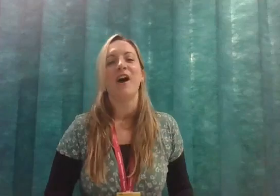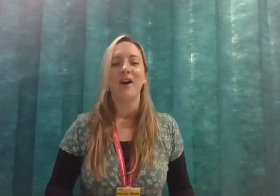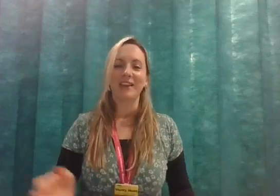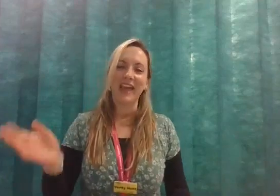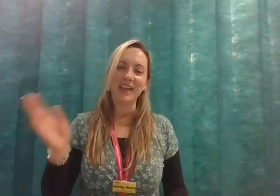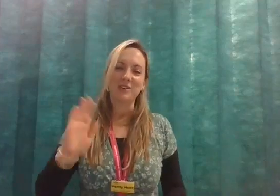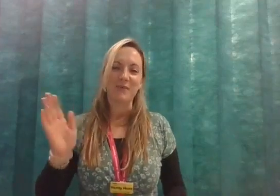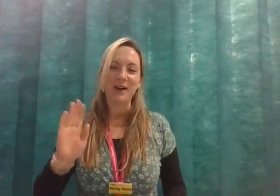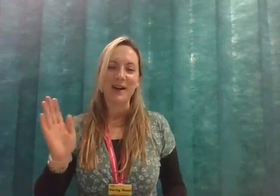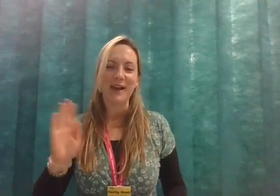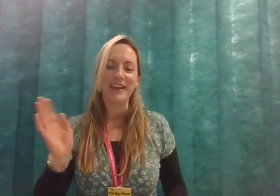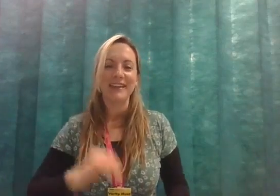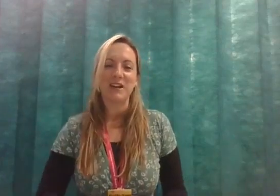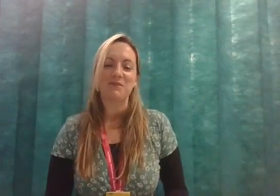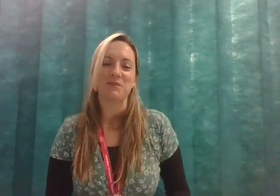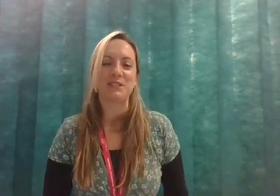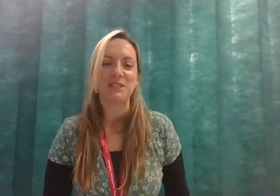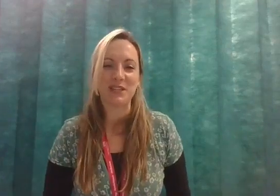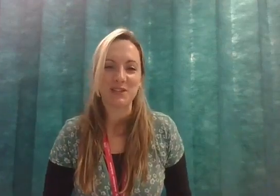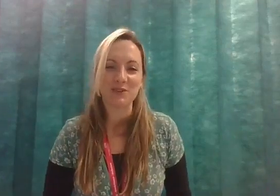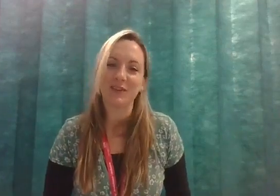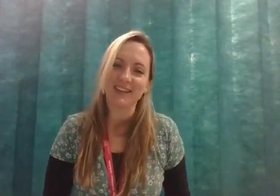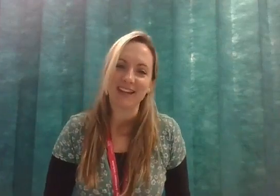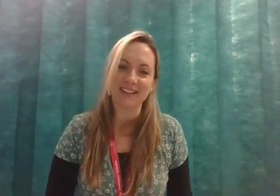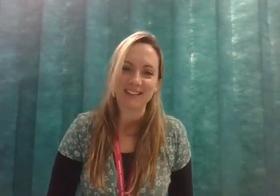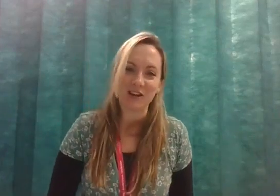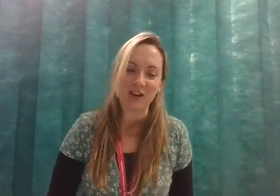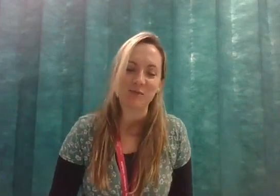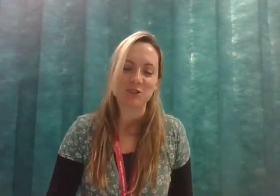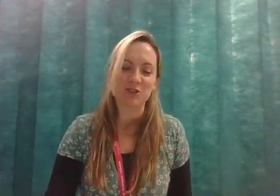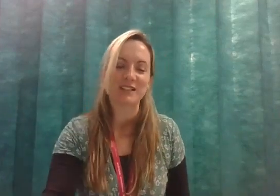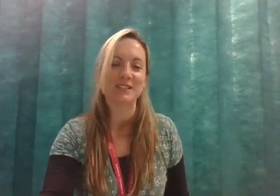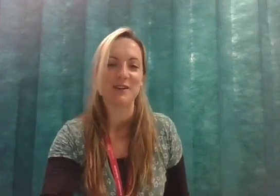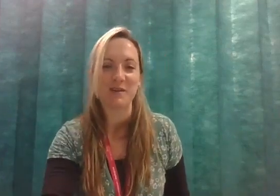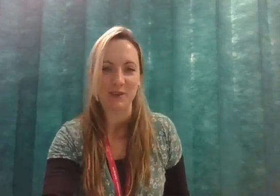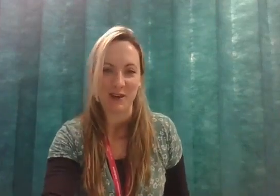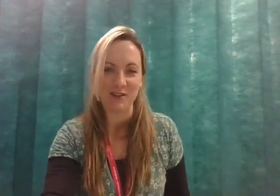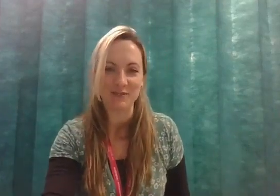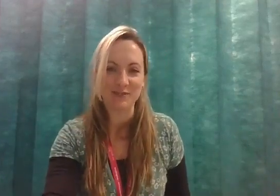Okay, goodbye, and we will see you next time on Chattertime Live.